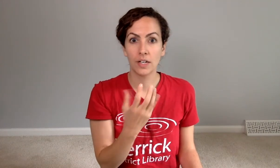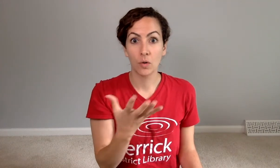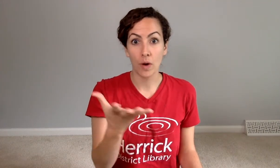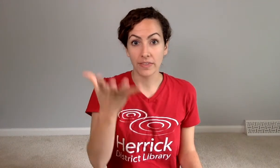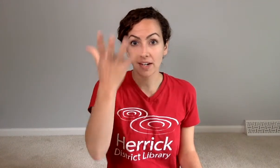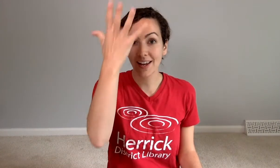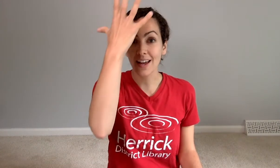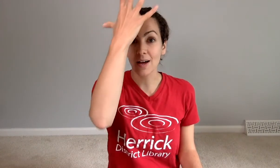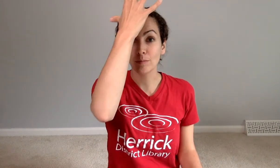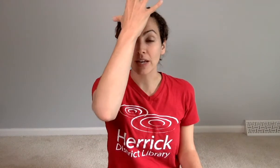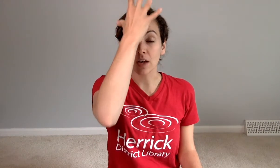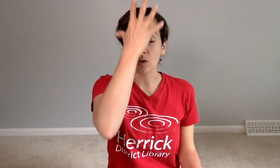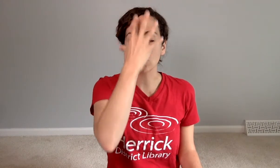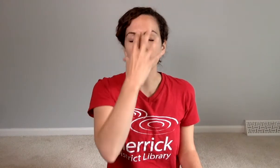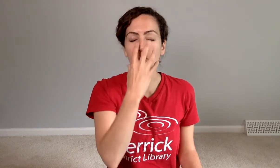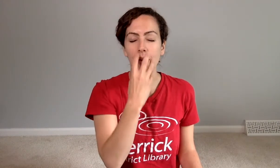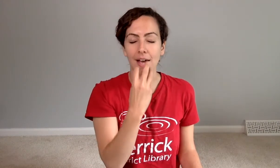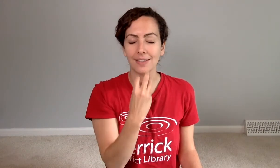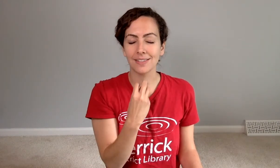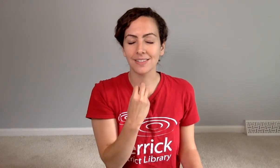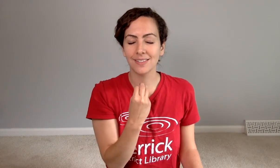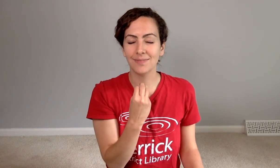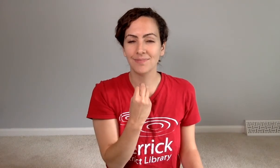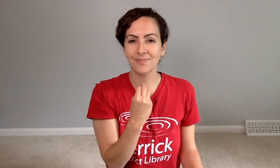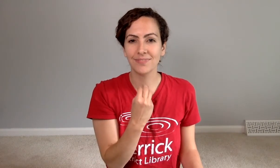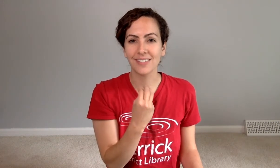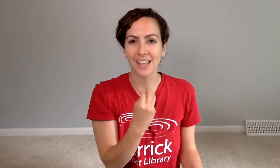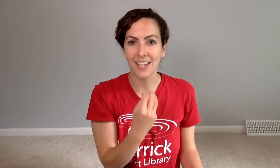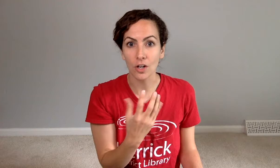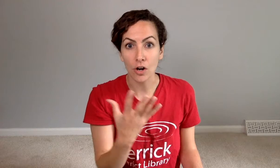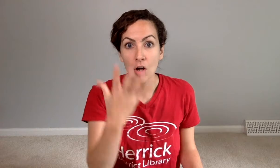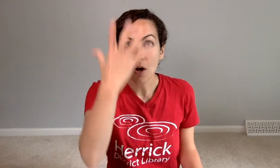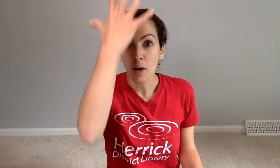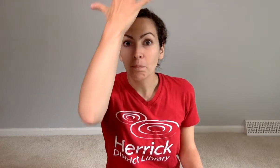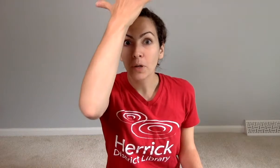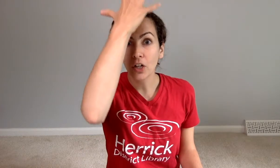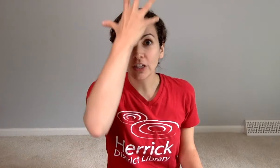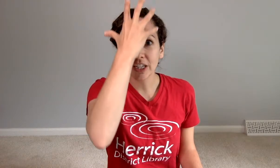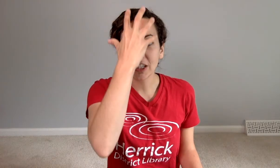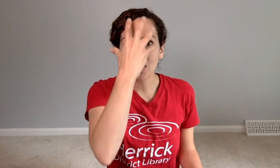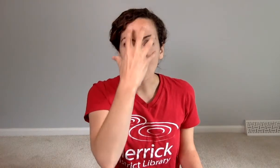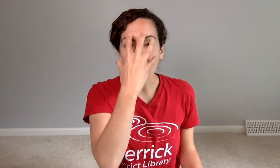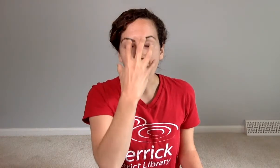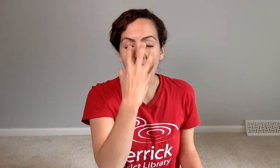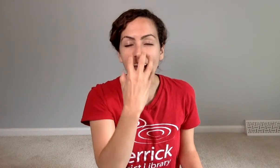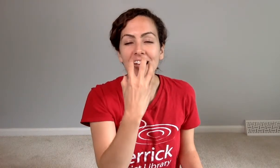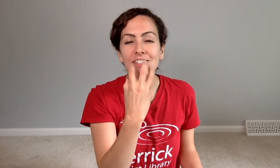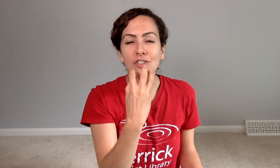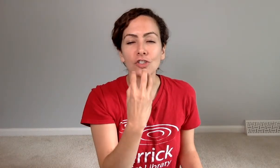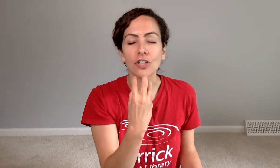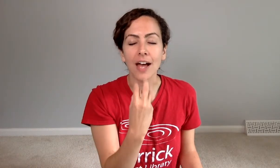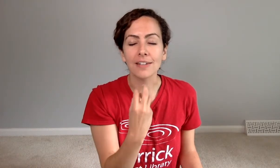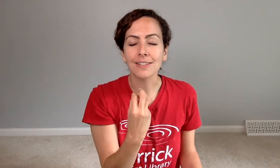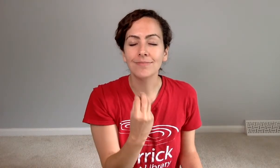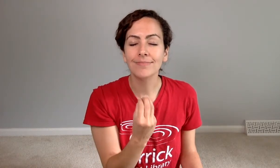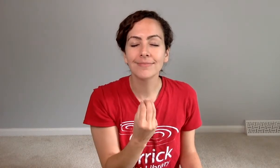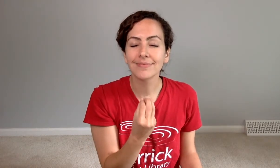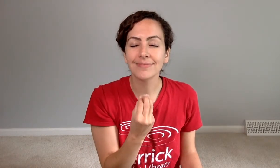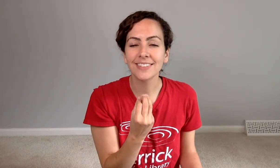When the night comes, I go to rest. It's like you're pulling your eyes shut to